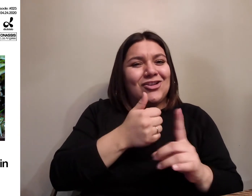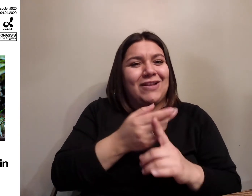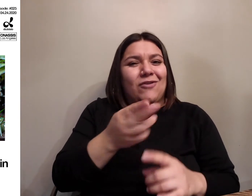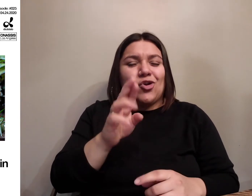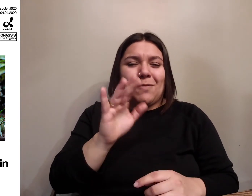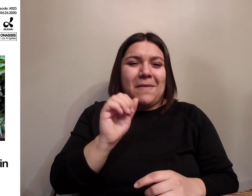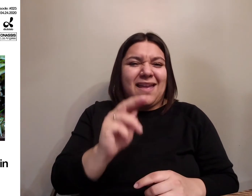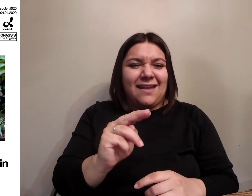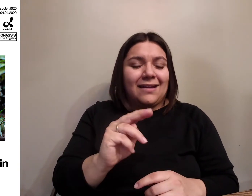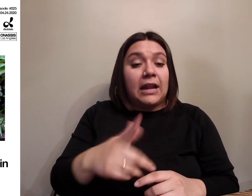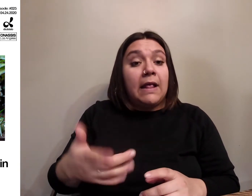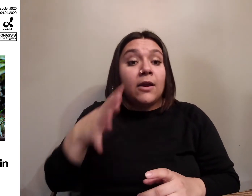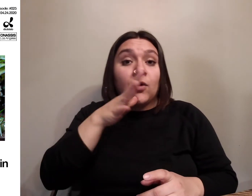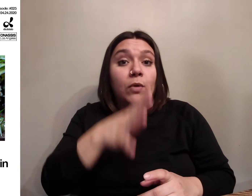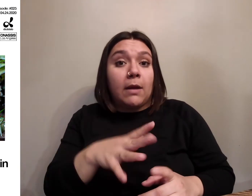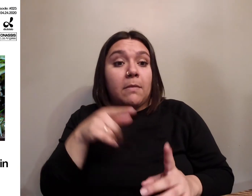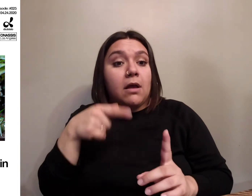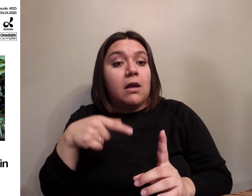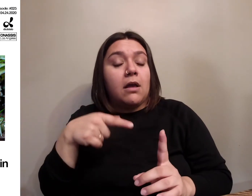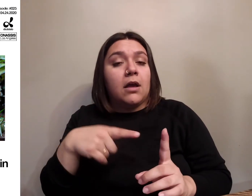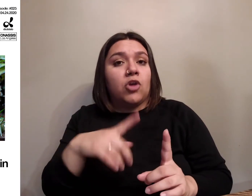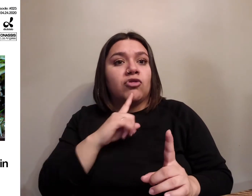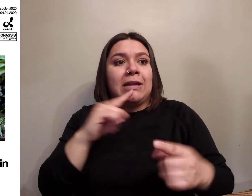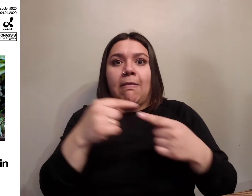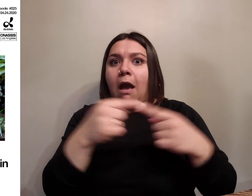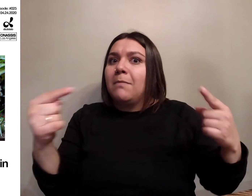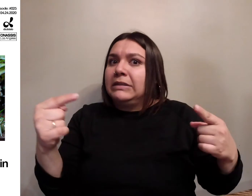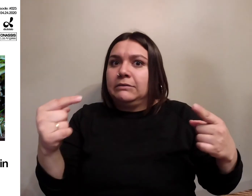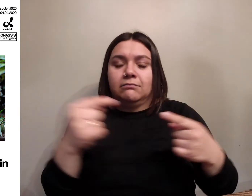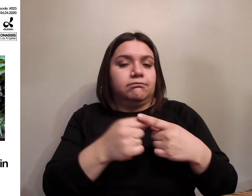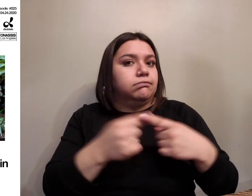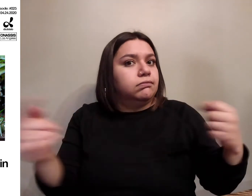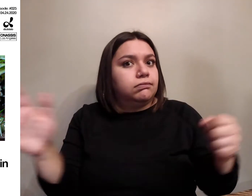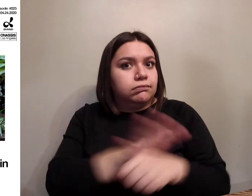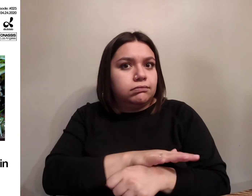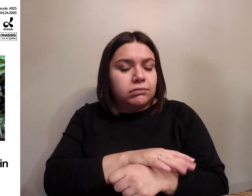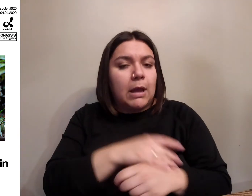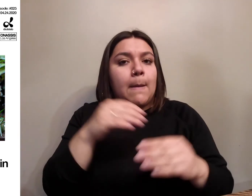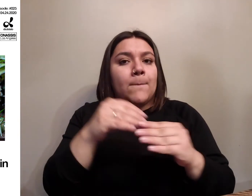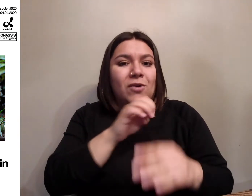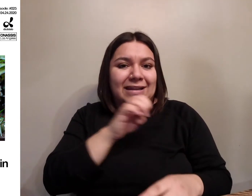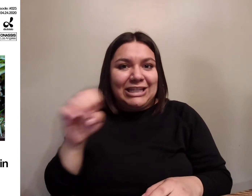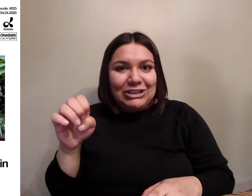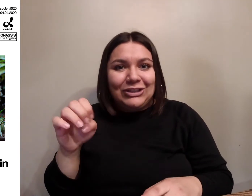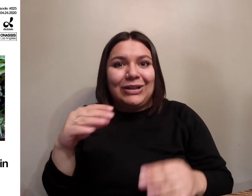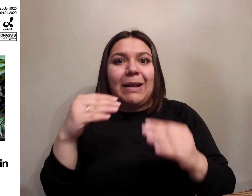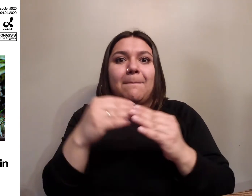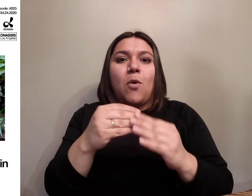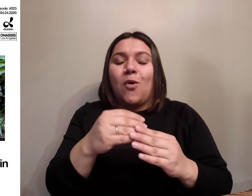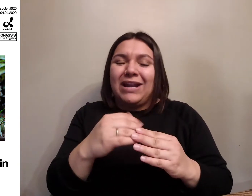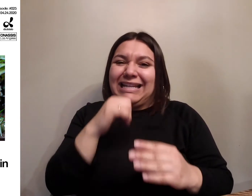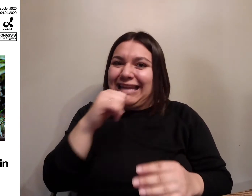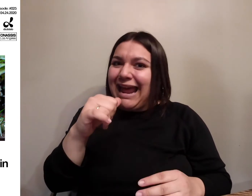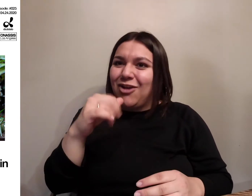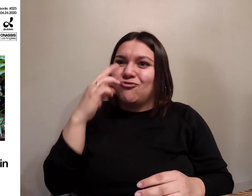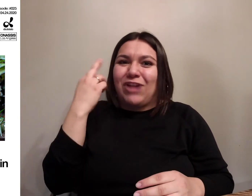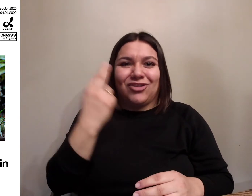of that. So that left an impact on me. The very fact that I didn't grow up in a typical